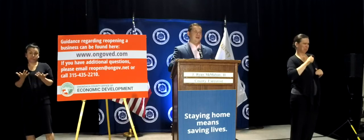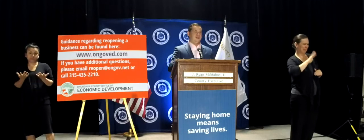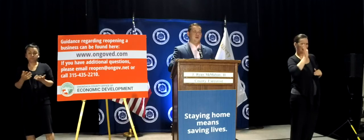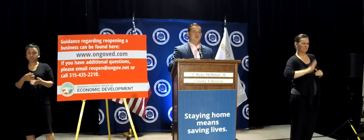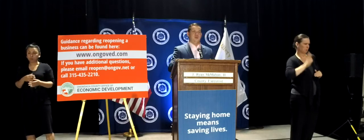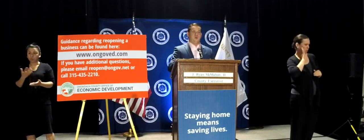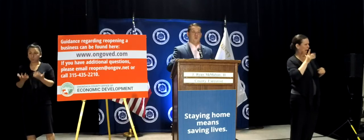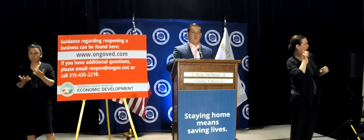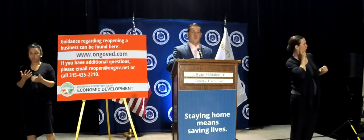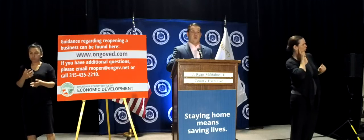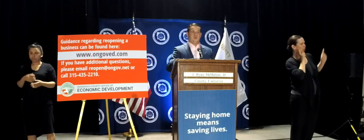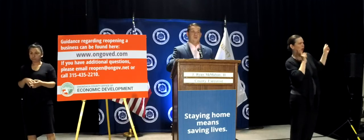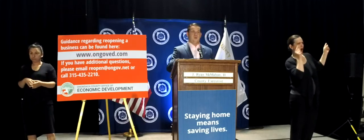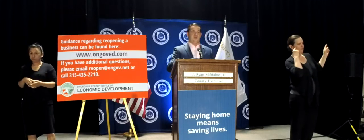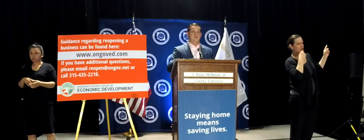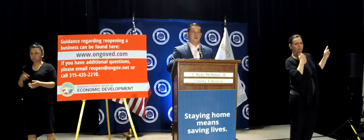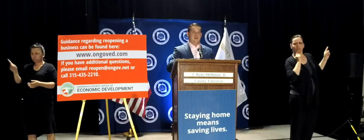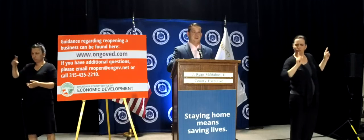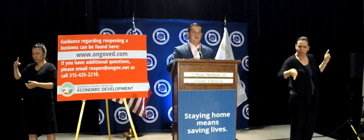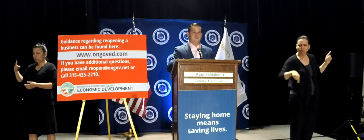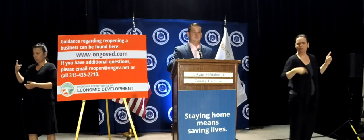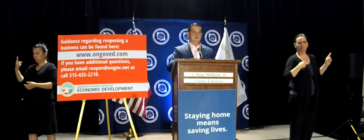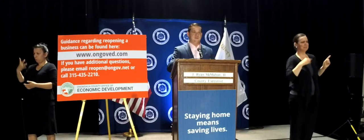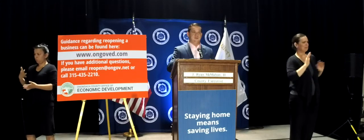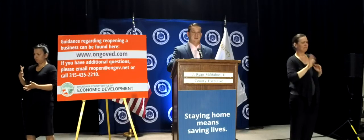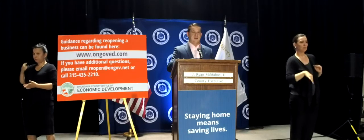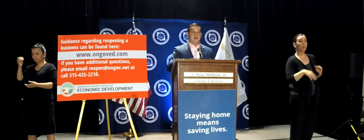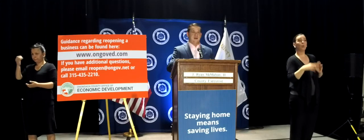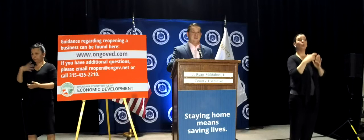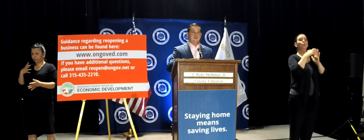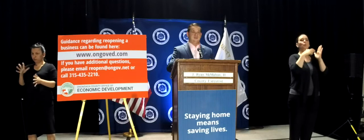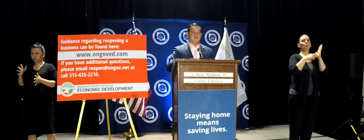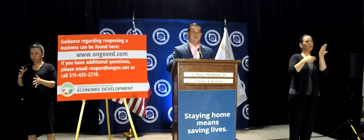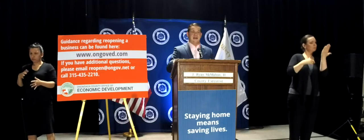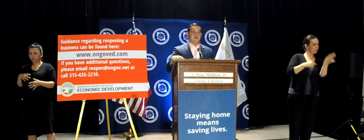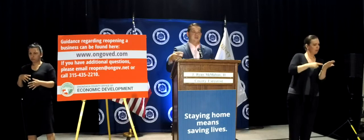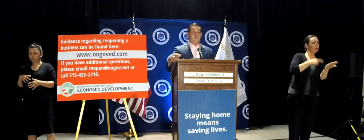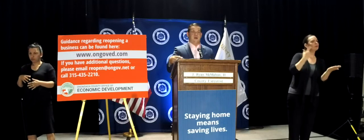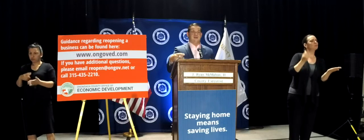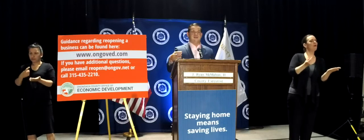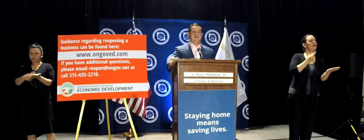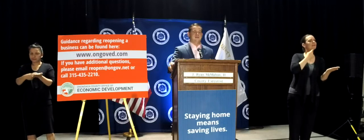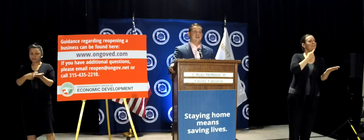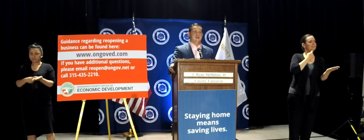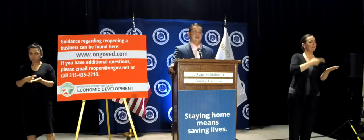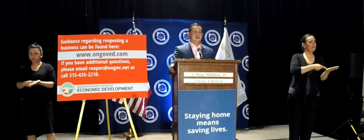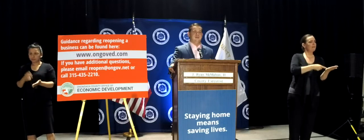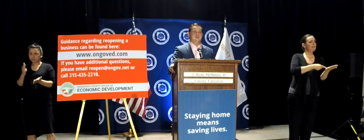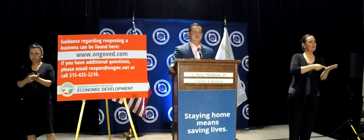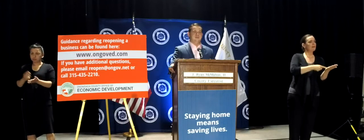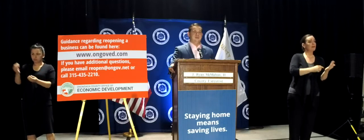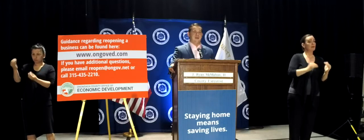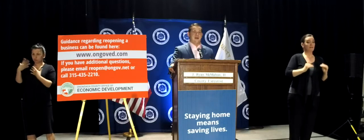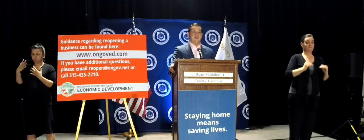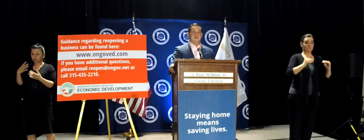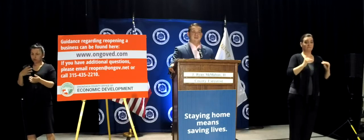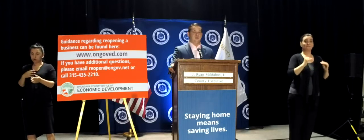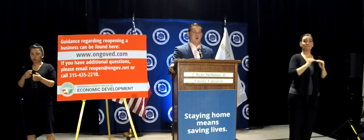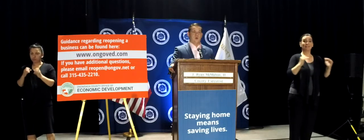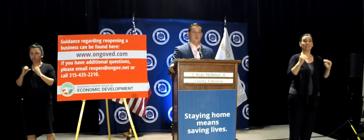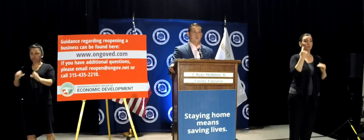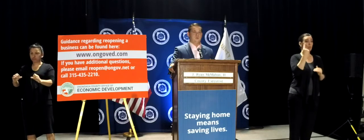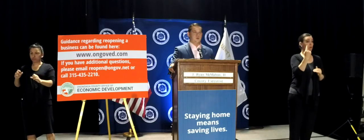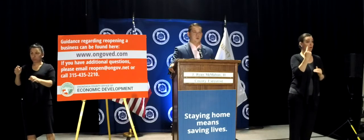But there were rules that were communicated. It's a data-driven process, and the data